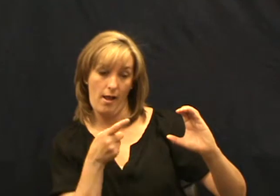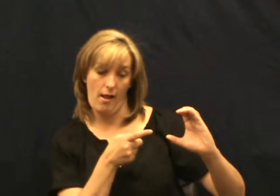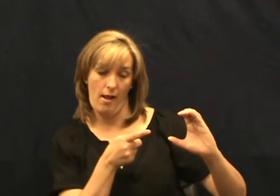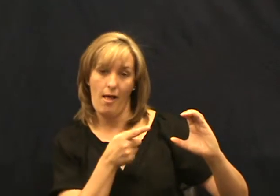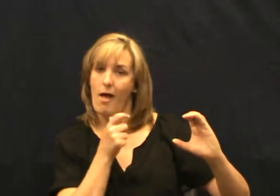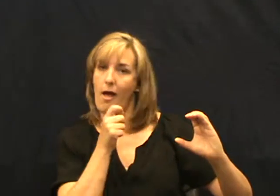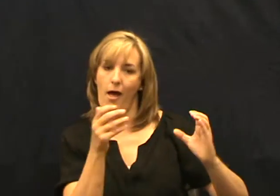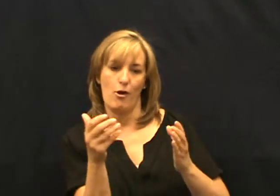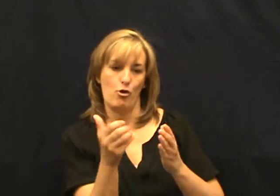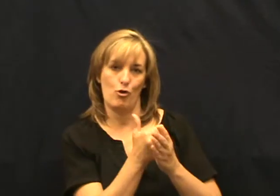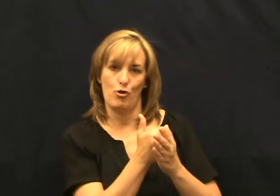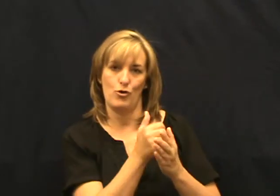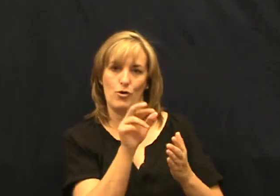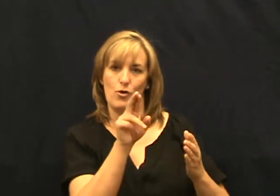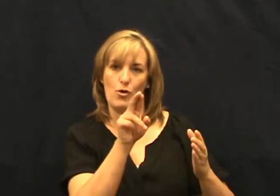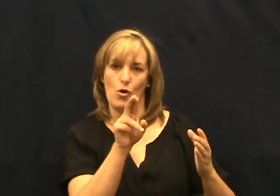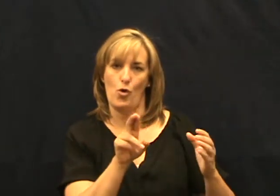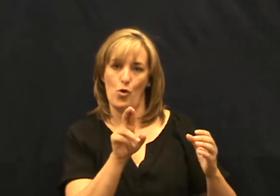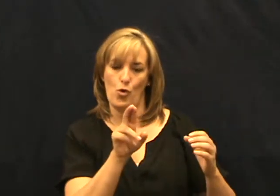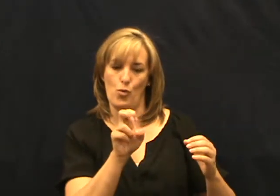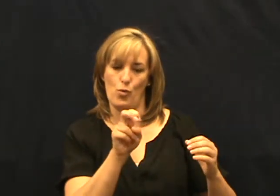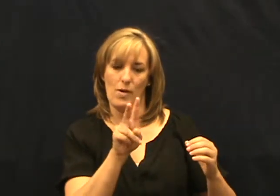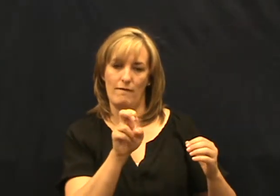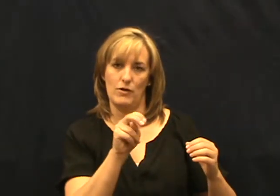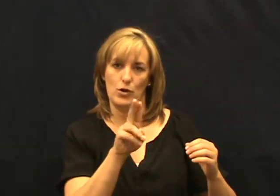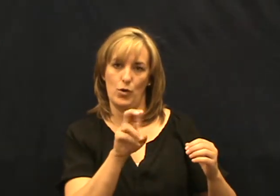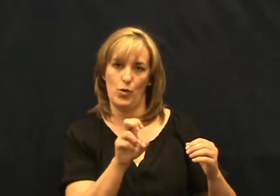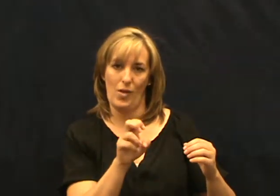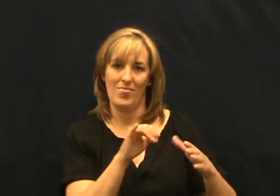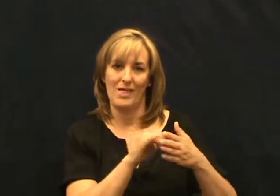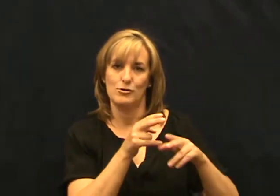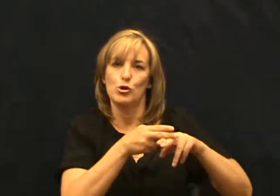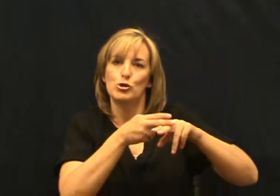revenue, which is again a short-term liability for $300.